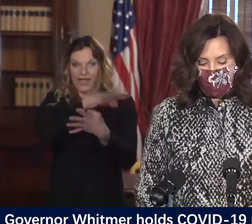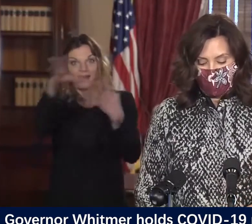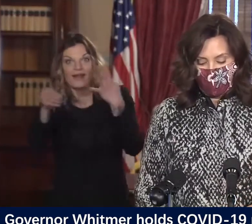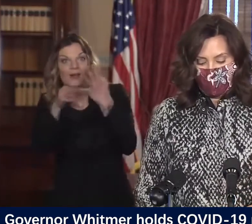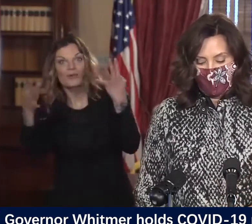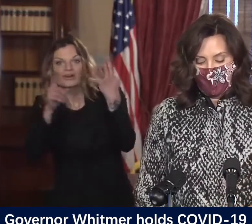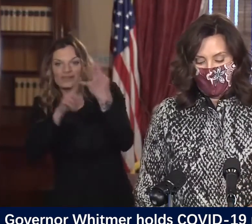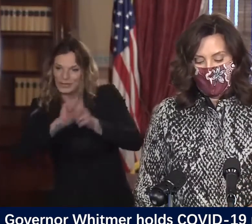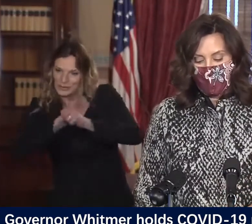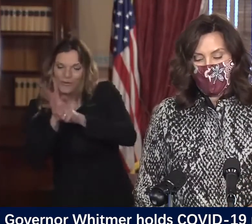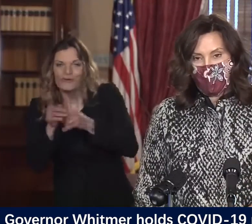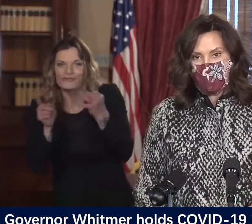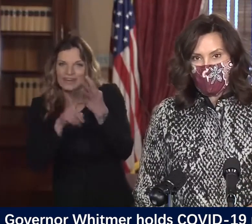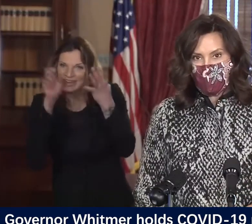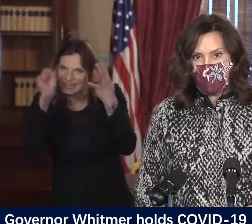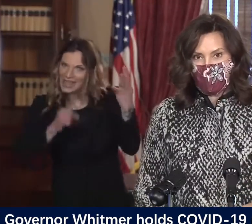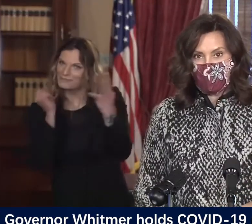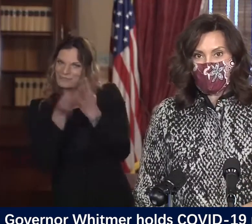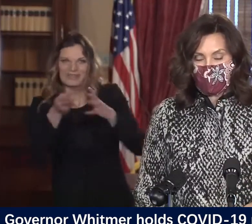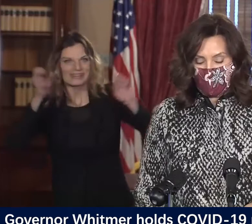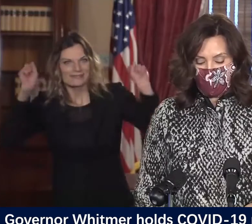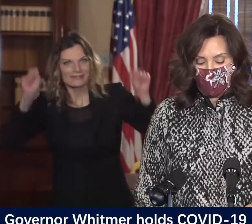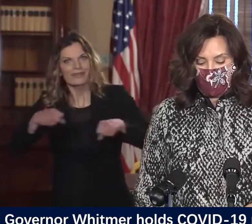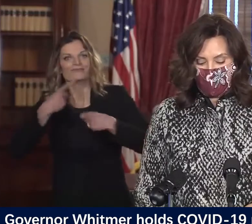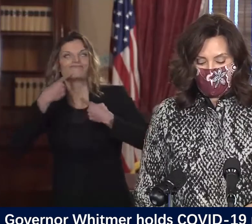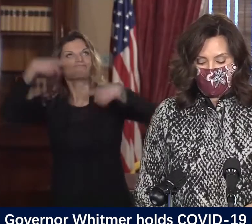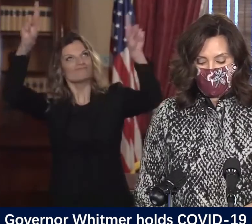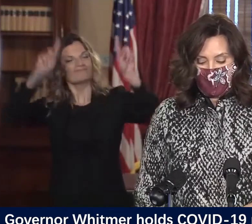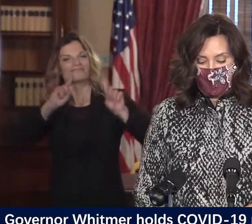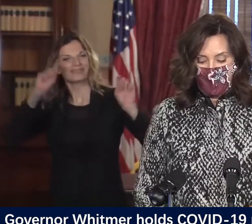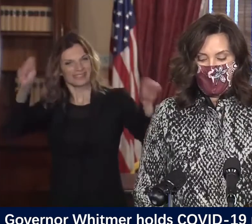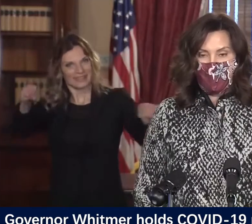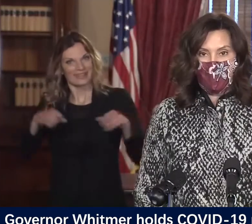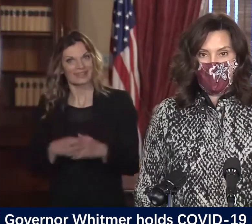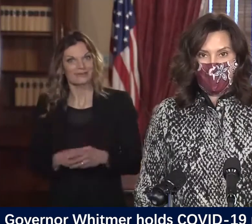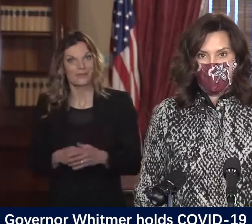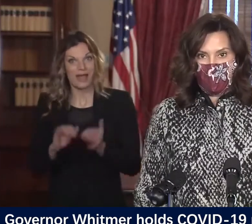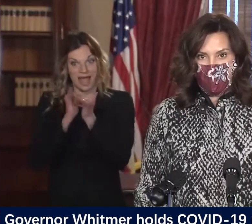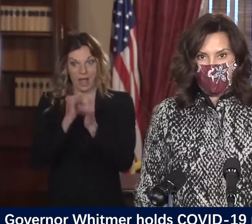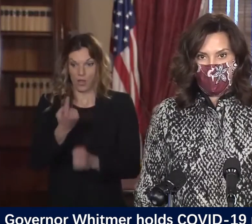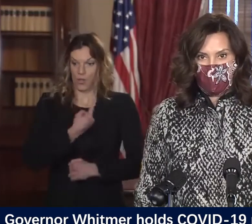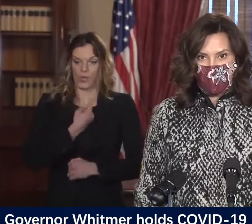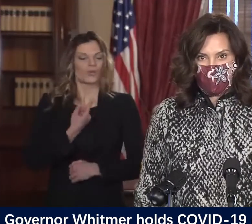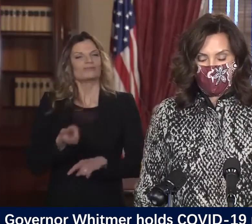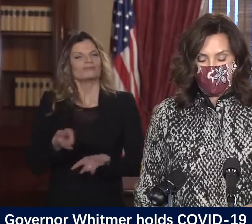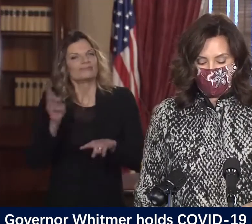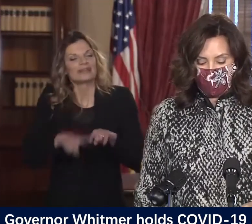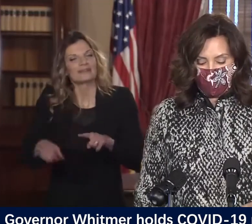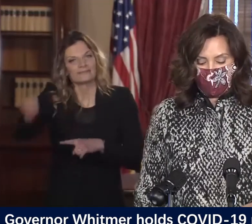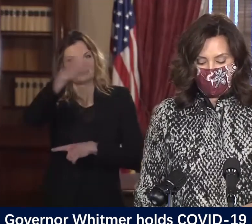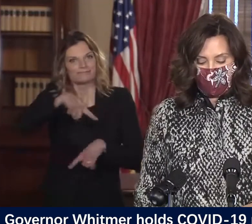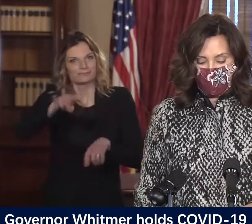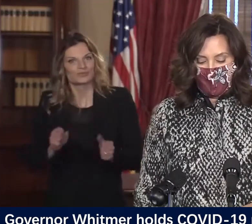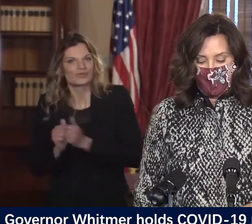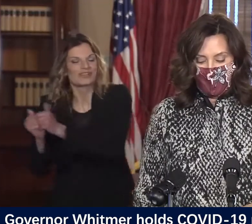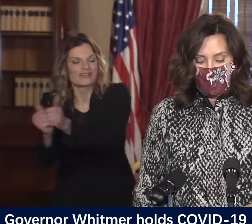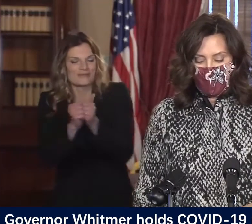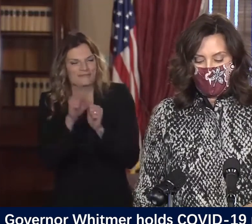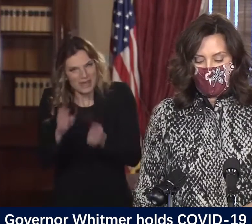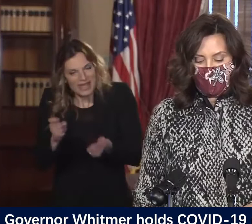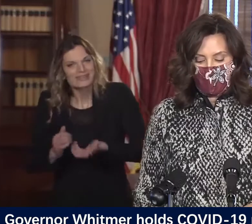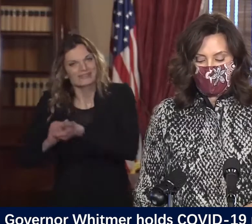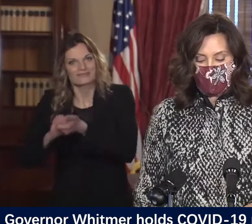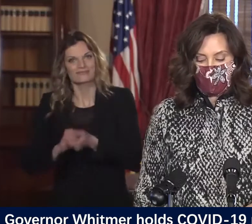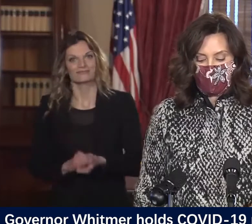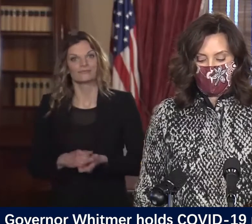it again, and we must do it again together. Before I hand it over to Dr. Khaldun, I